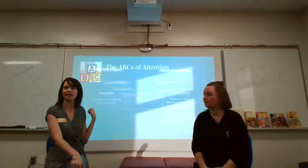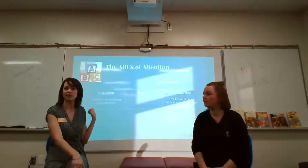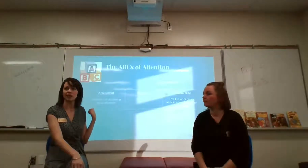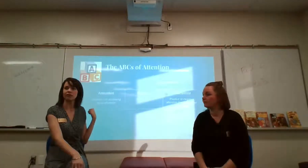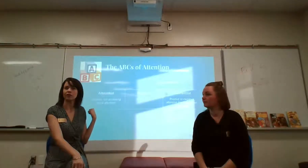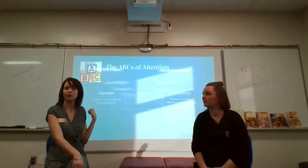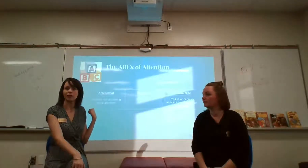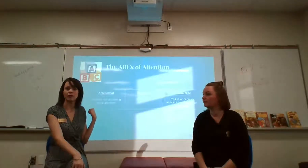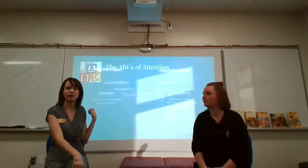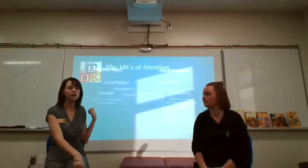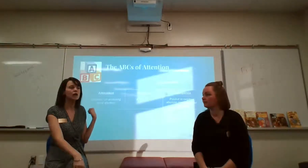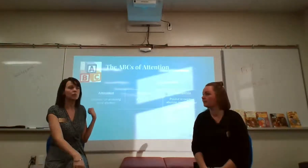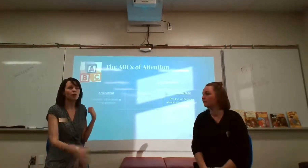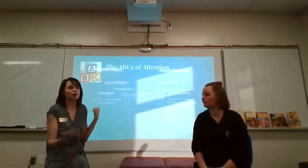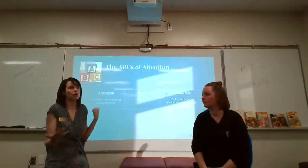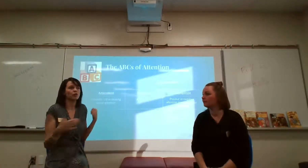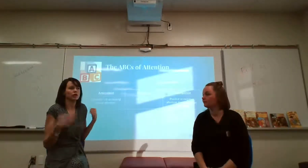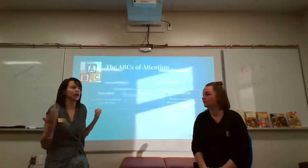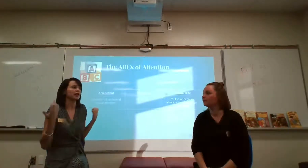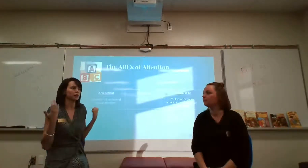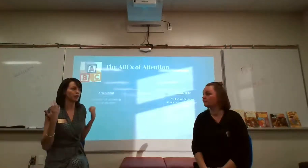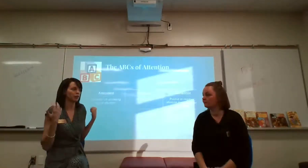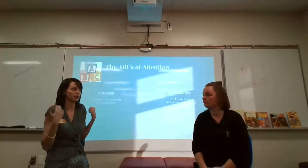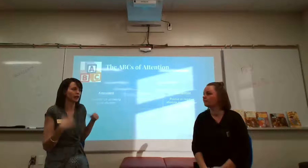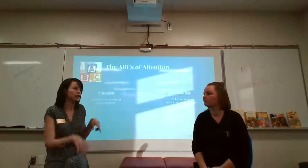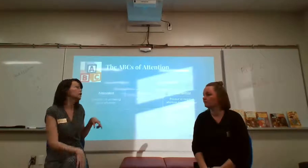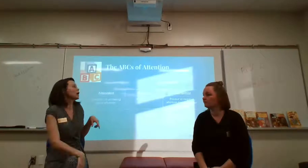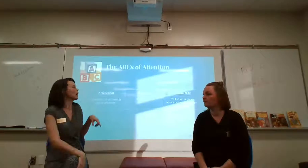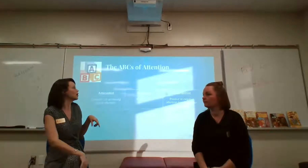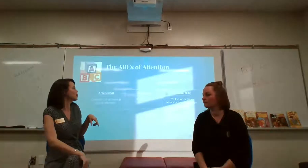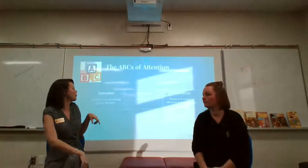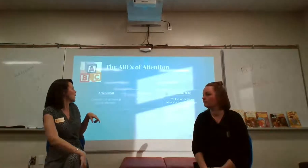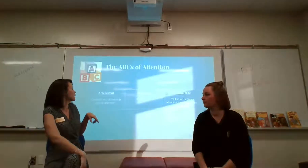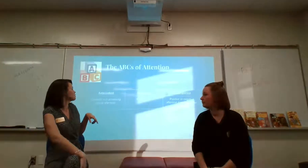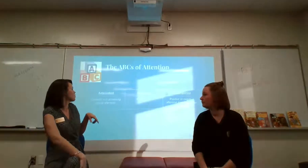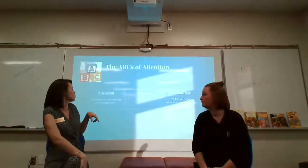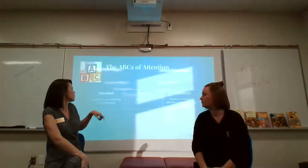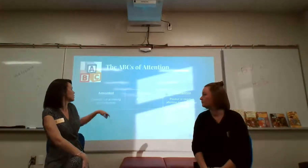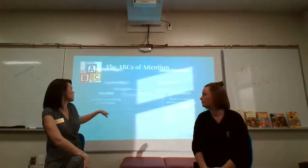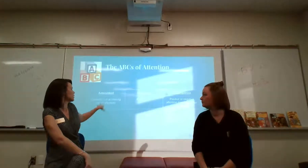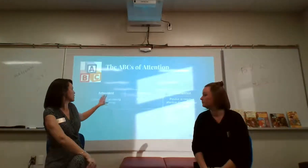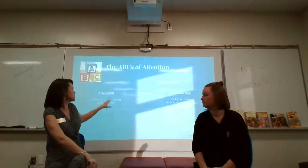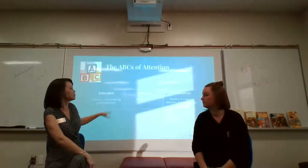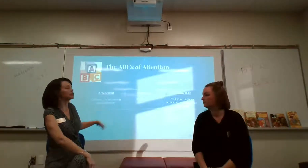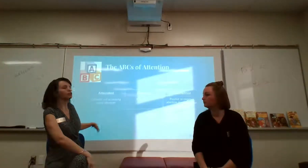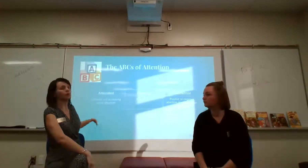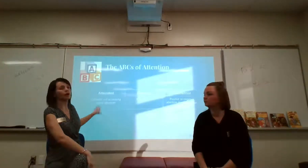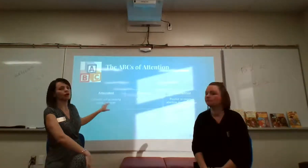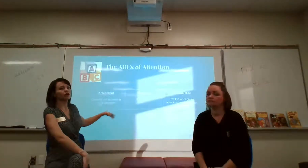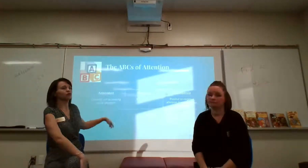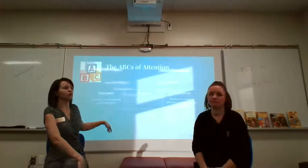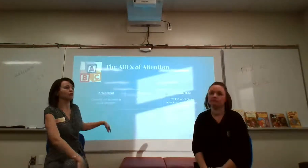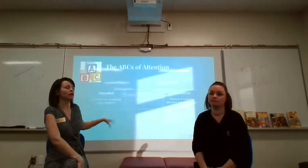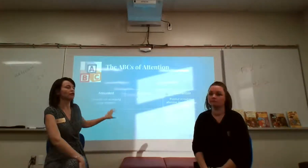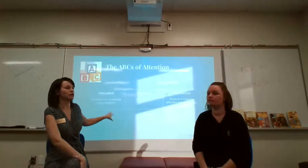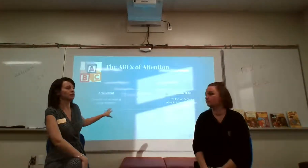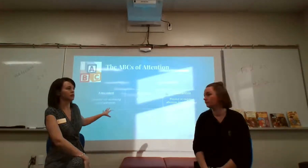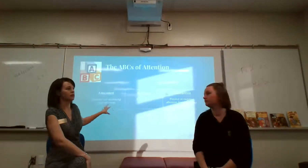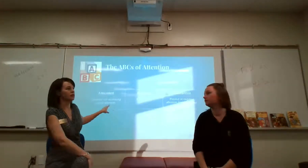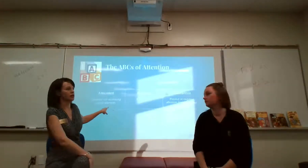of it, if you know what I mean, both appropriately and inappropriately. And so it speaks to a bigger issue than just the